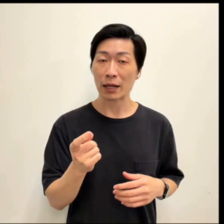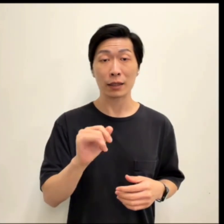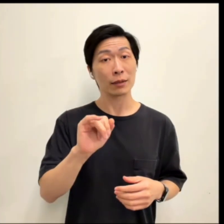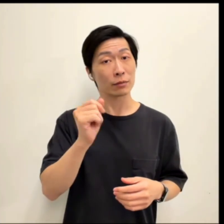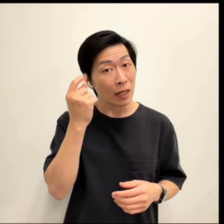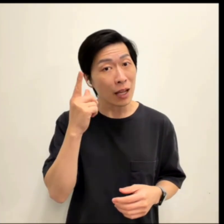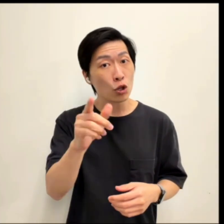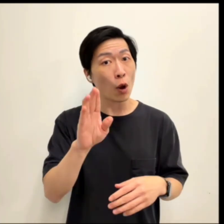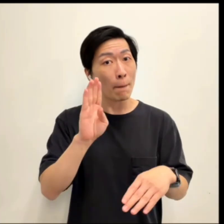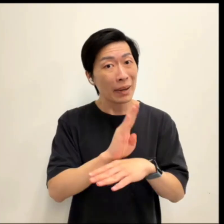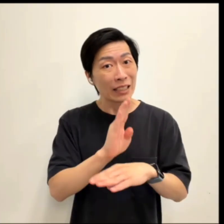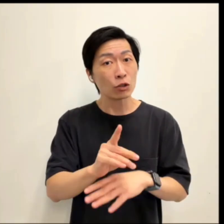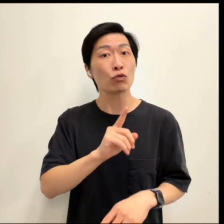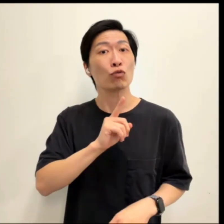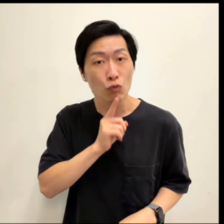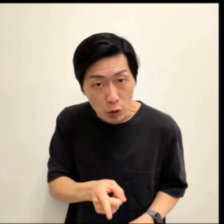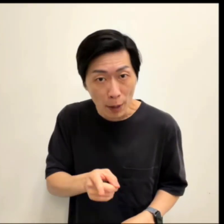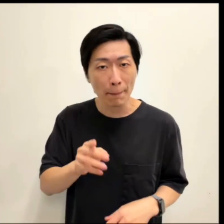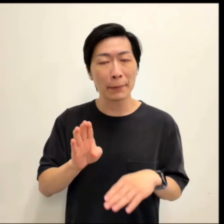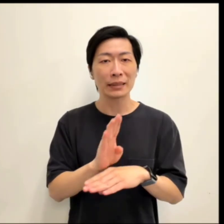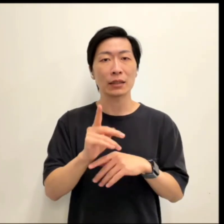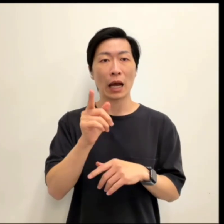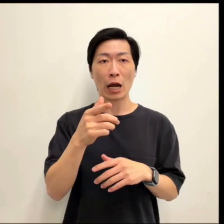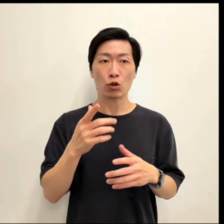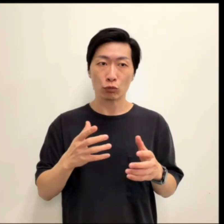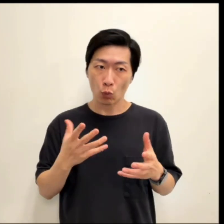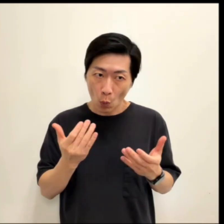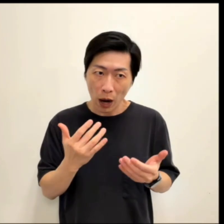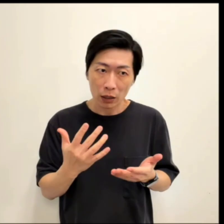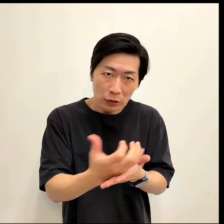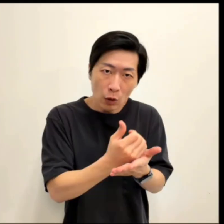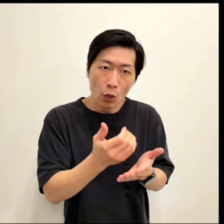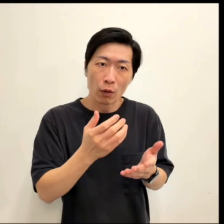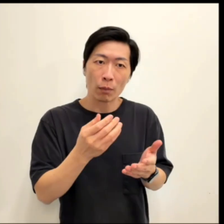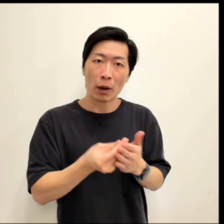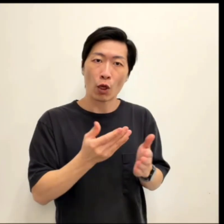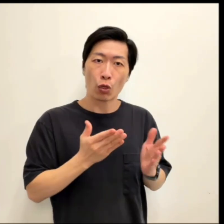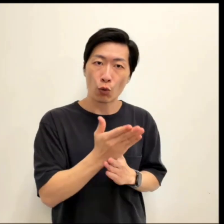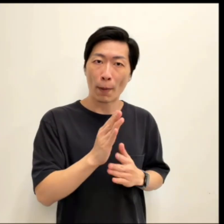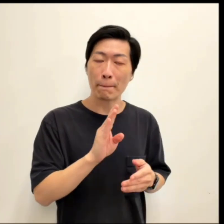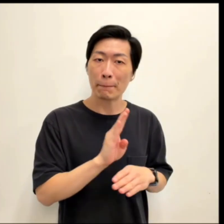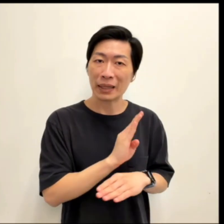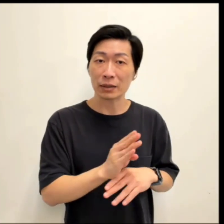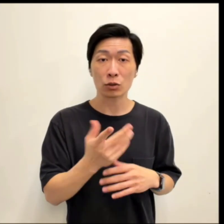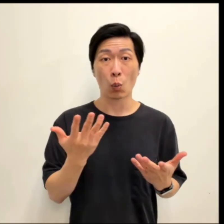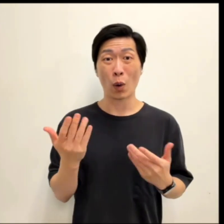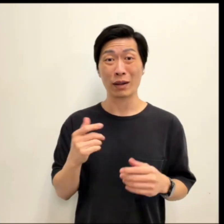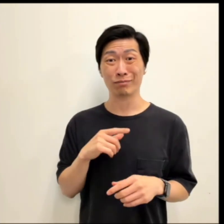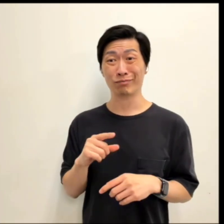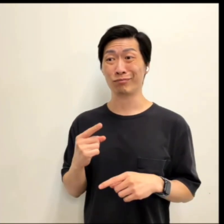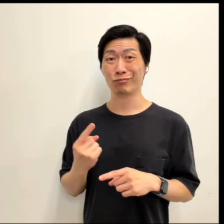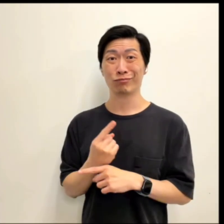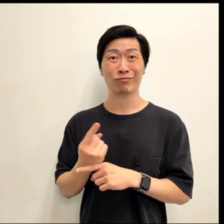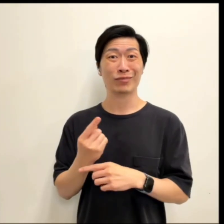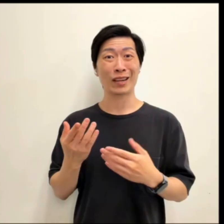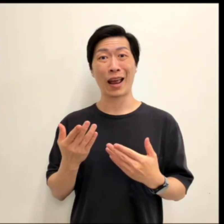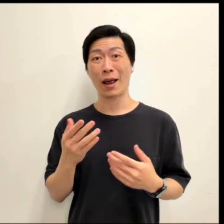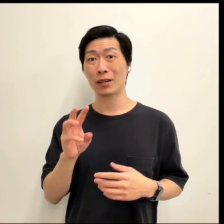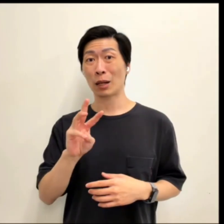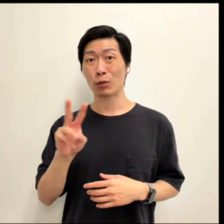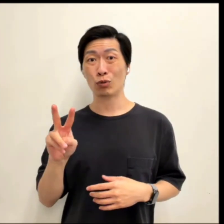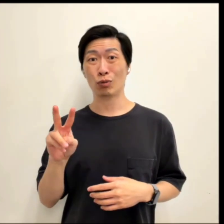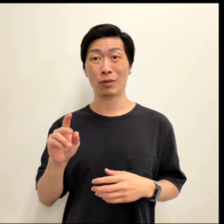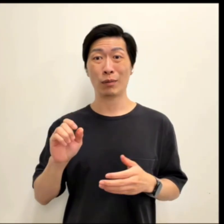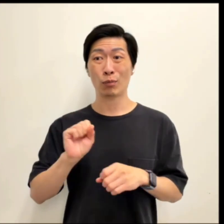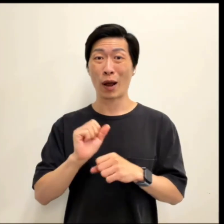year, as long as your business is a legitimate business and you're in the pursuit of income with your expenses. So if you're asking me, what is the average